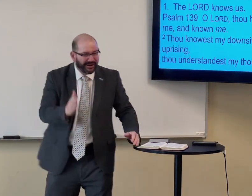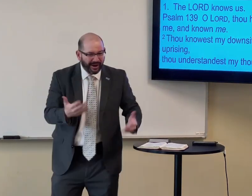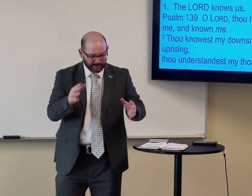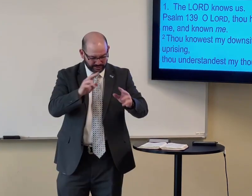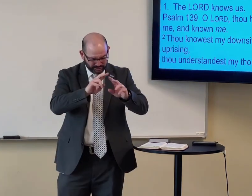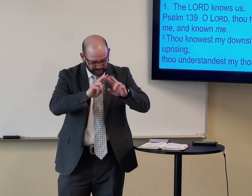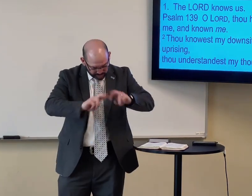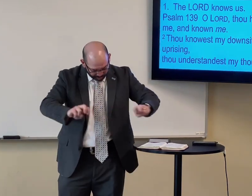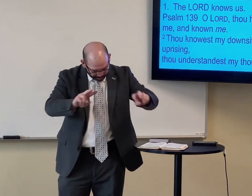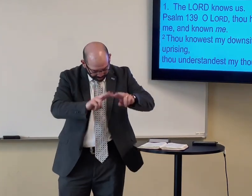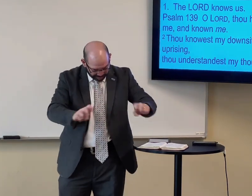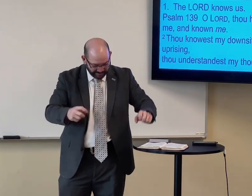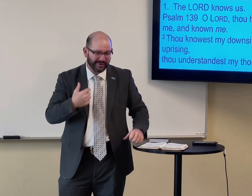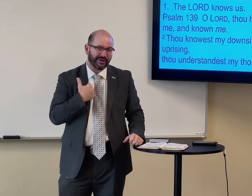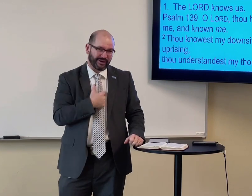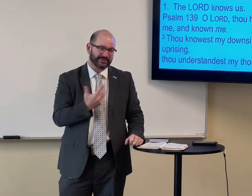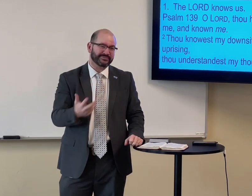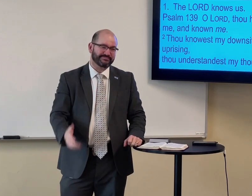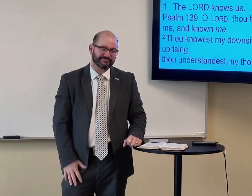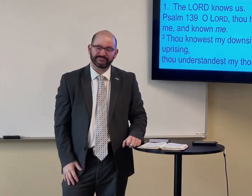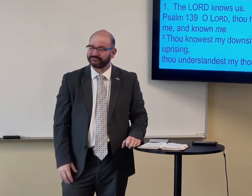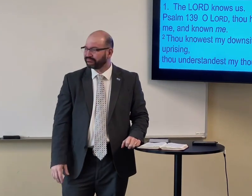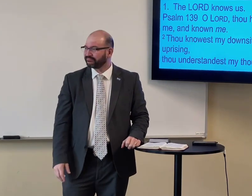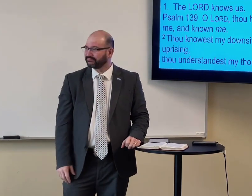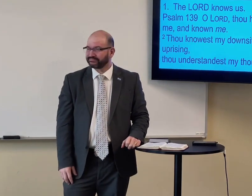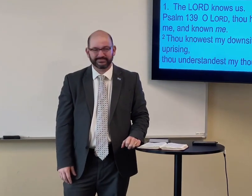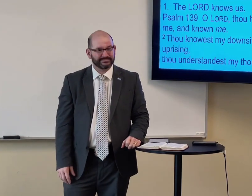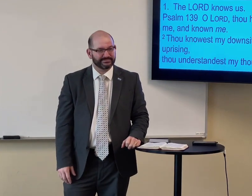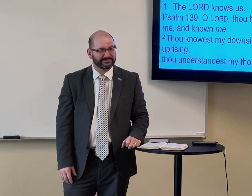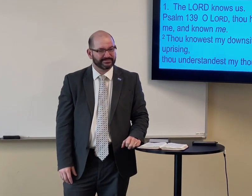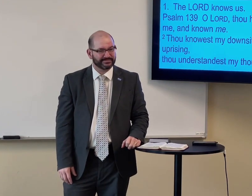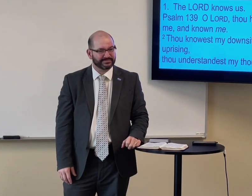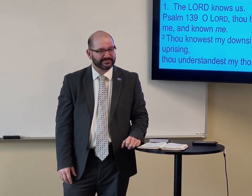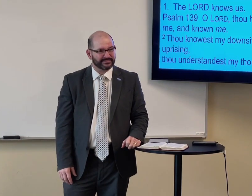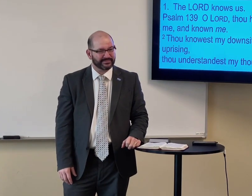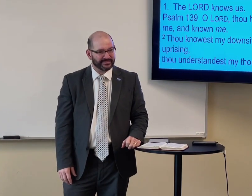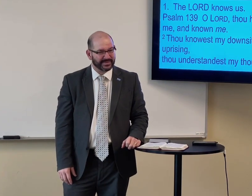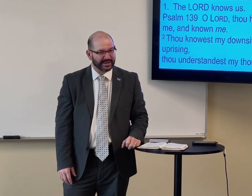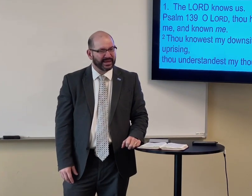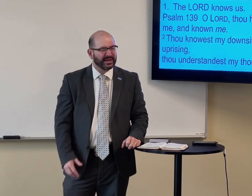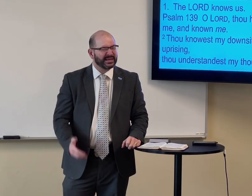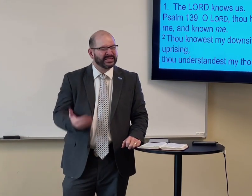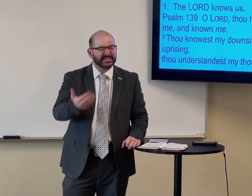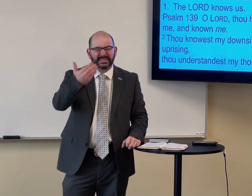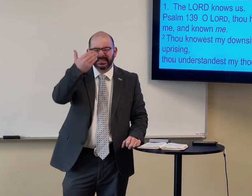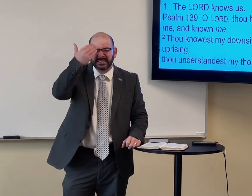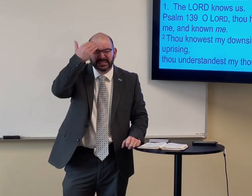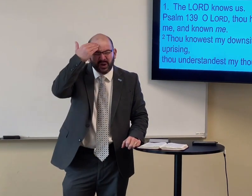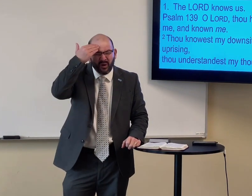God searches me without, not like a TSA. He just knows me.